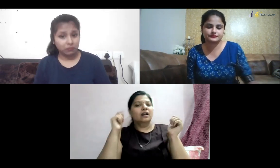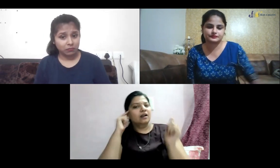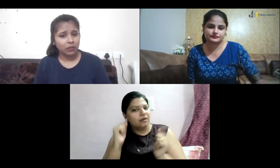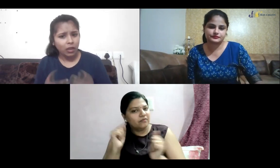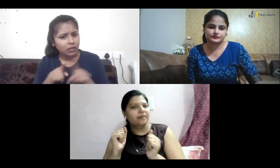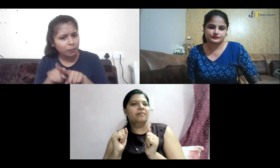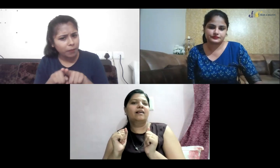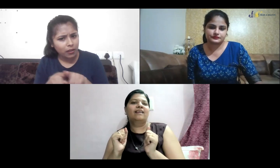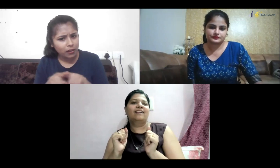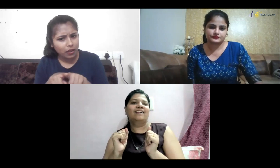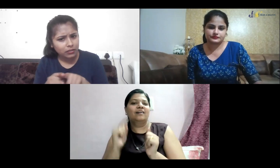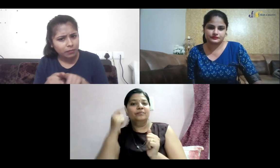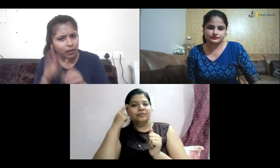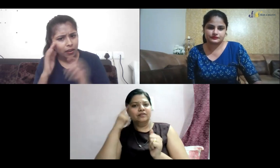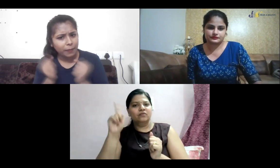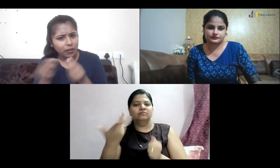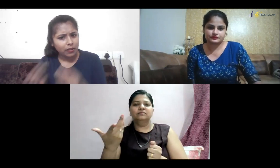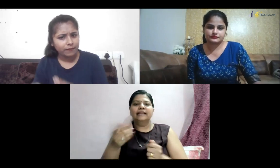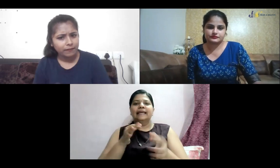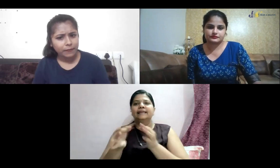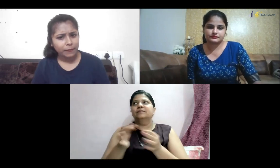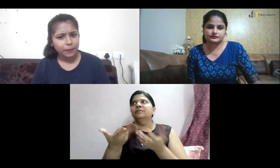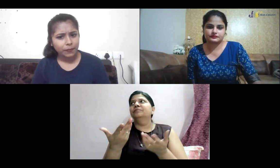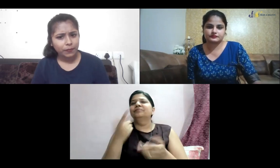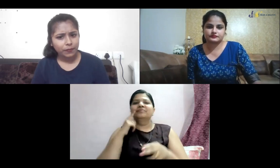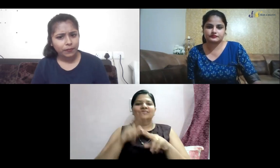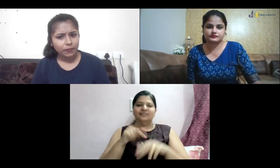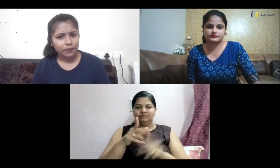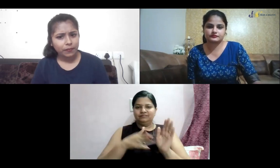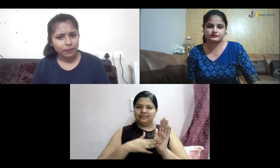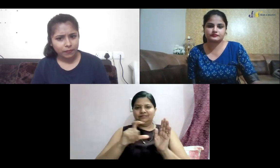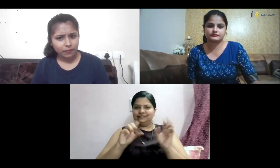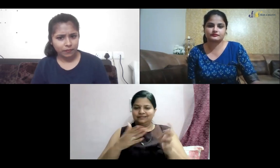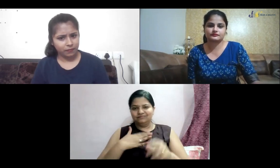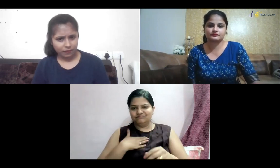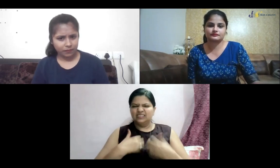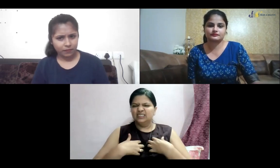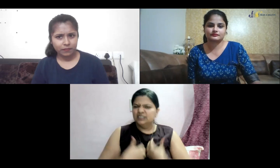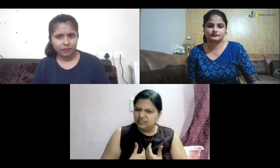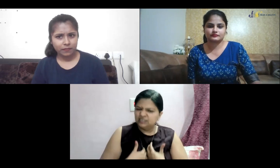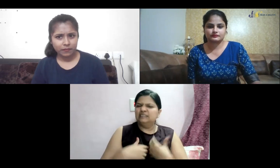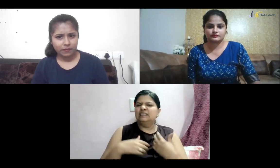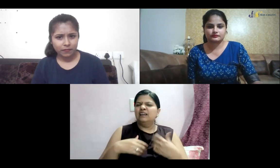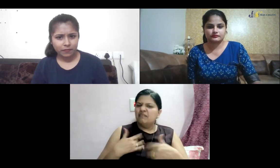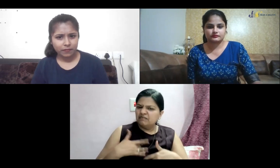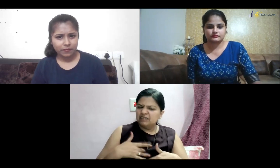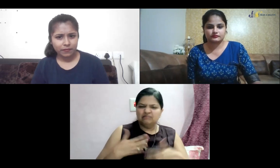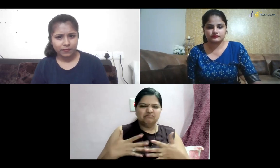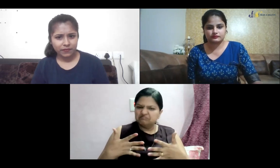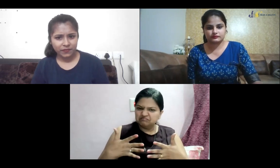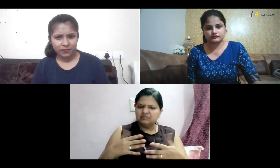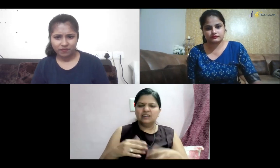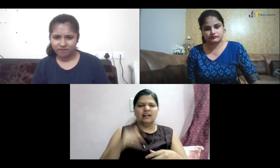So the law are providing comfort. For example, Comfort, for example. if